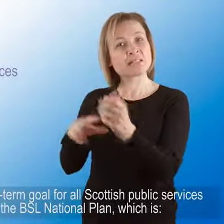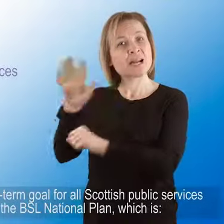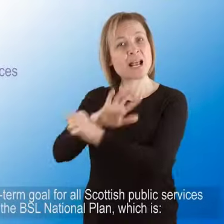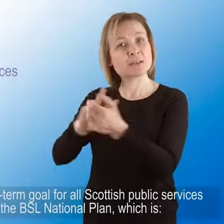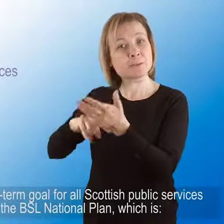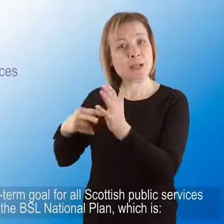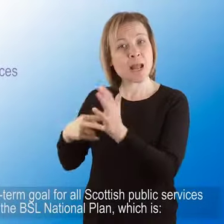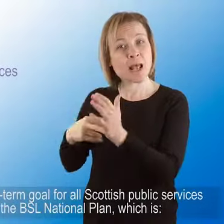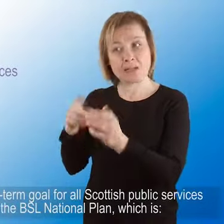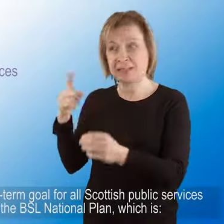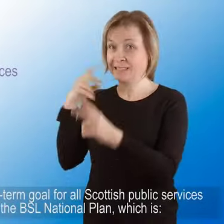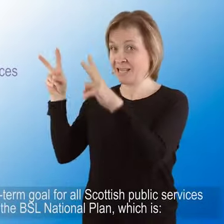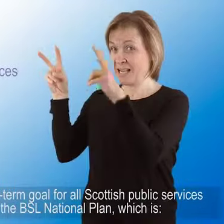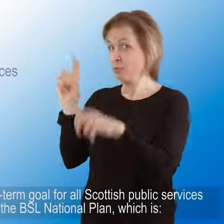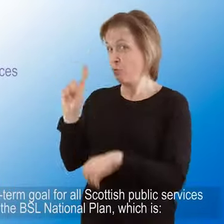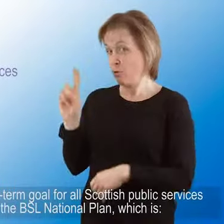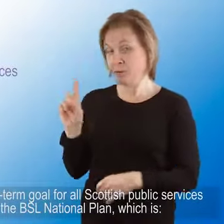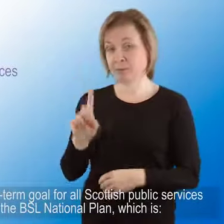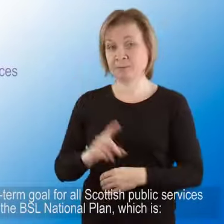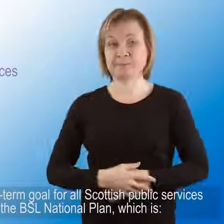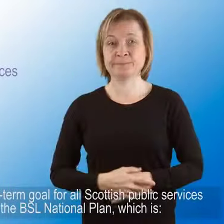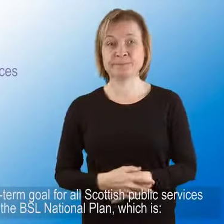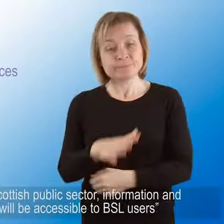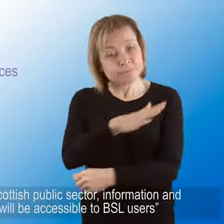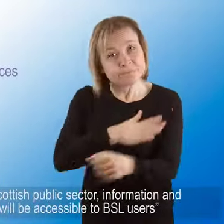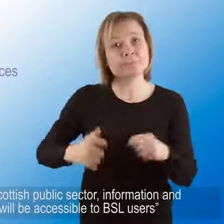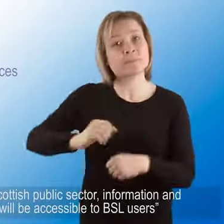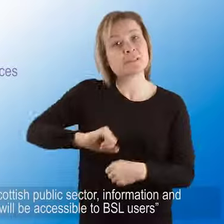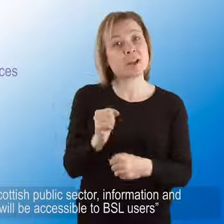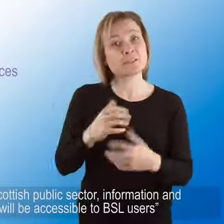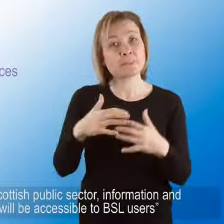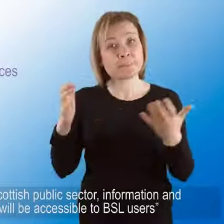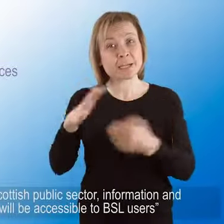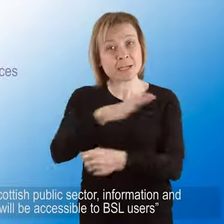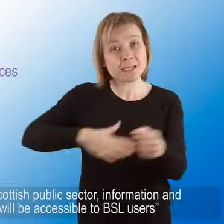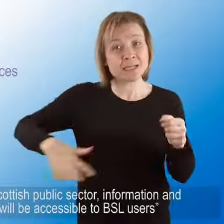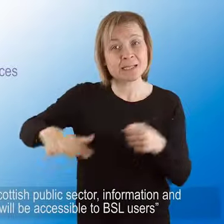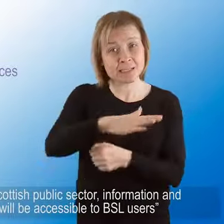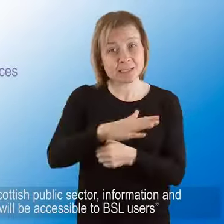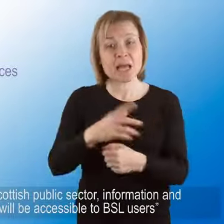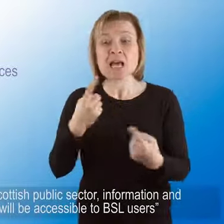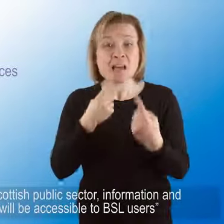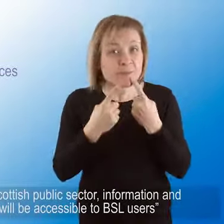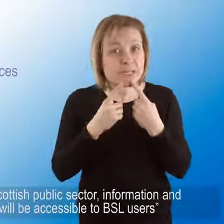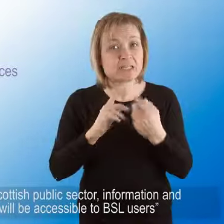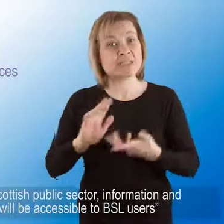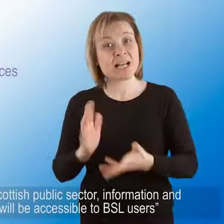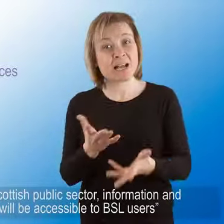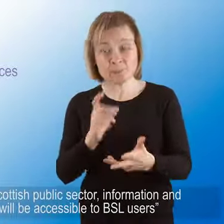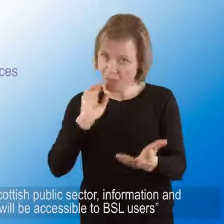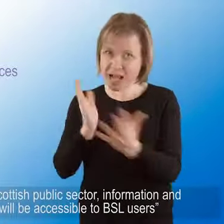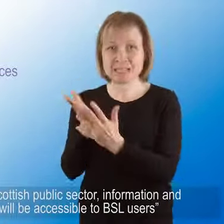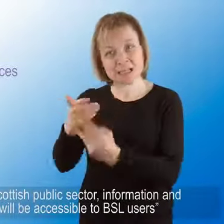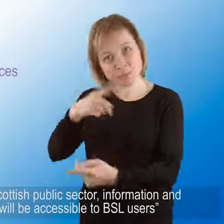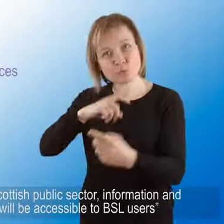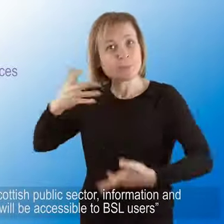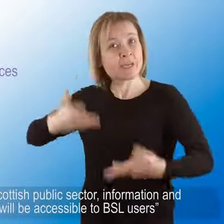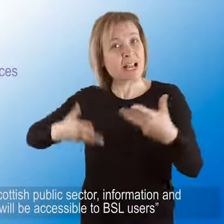BSL National Plan, which is: across the Scottish public sector, information and services will